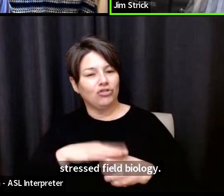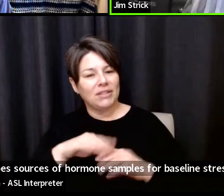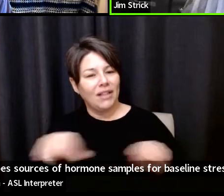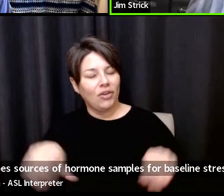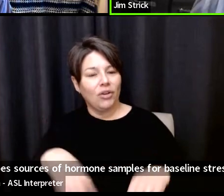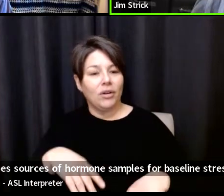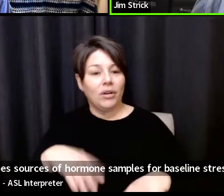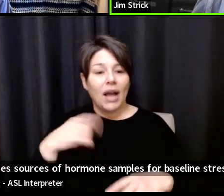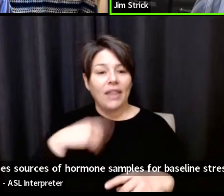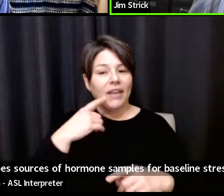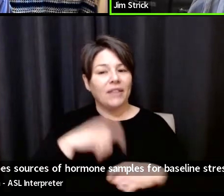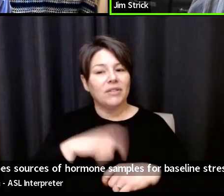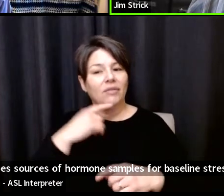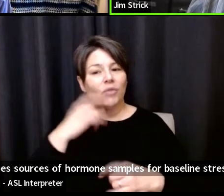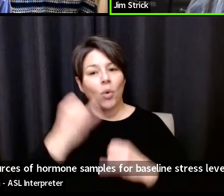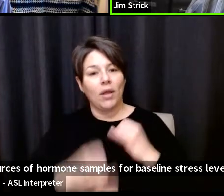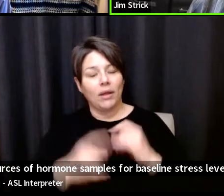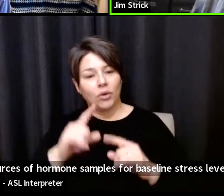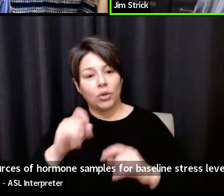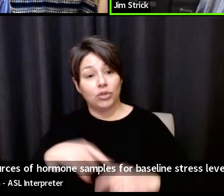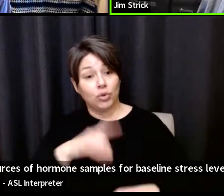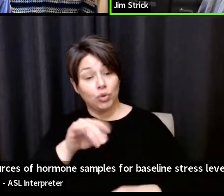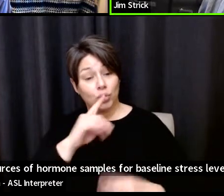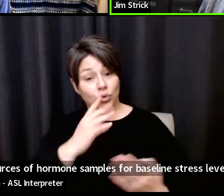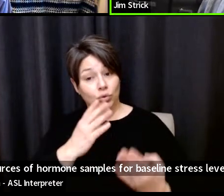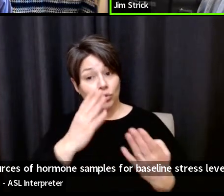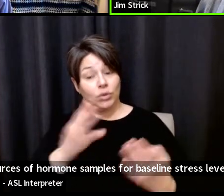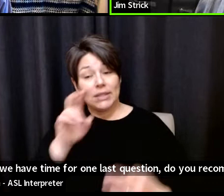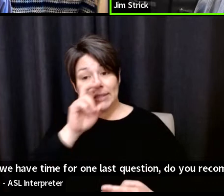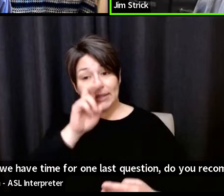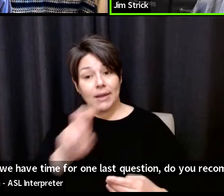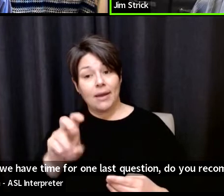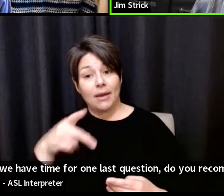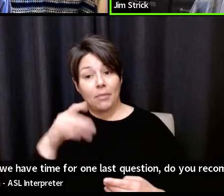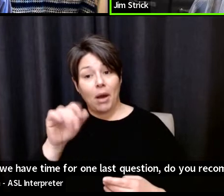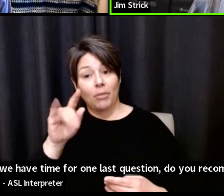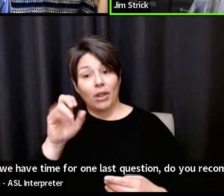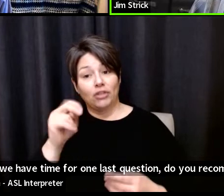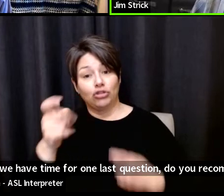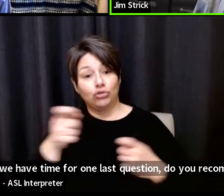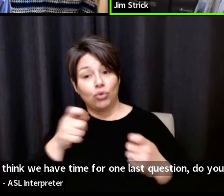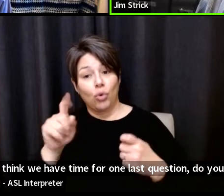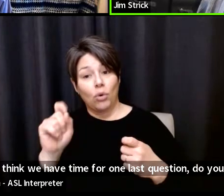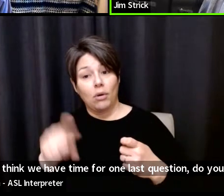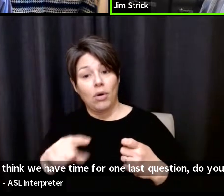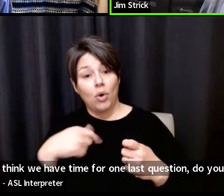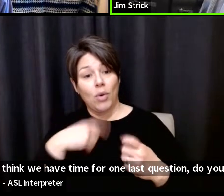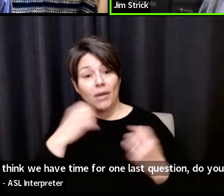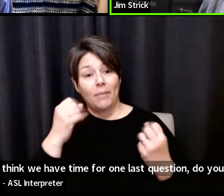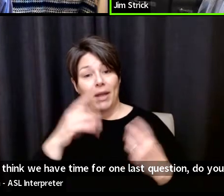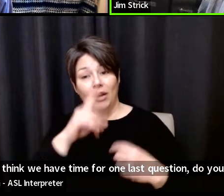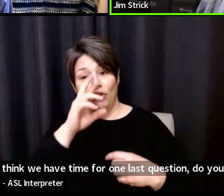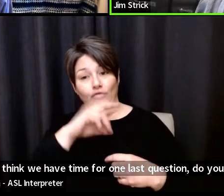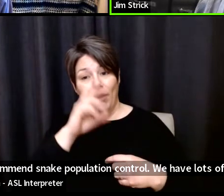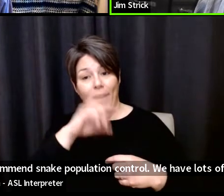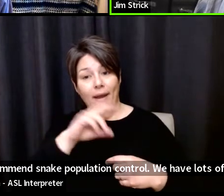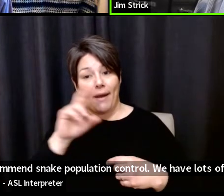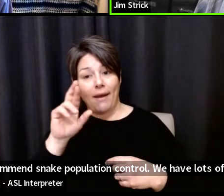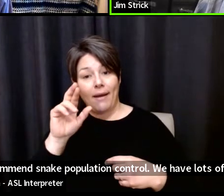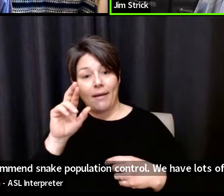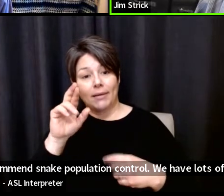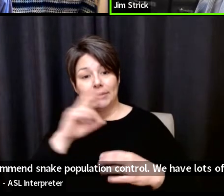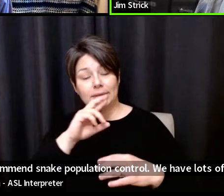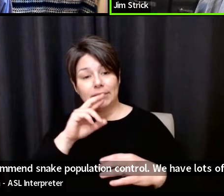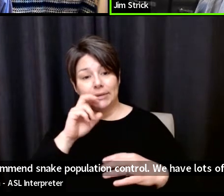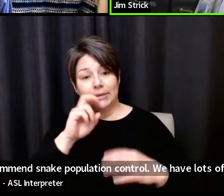I think we have time for one last question. Do you recommend snake population control? We have lots of rat snakes. We fear our efforts